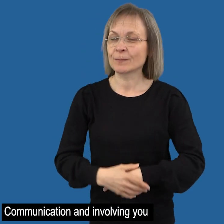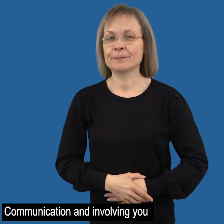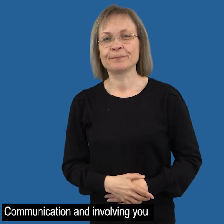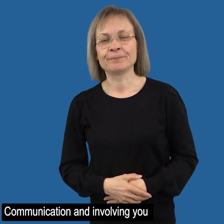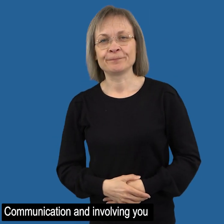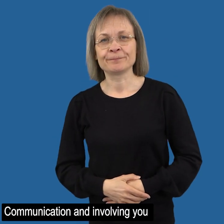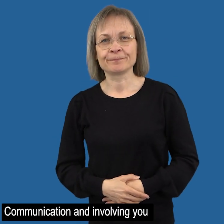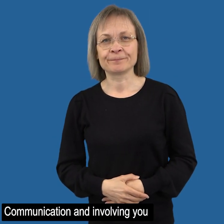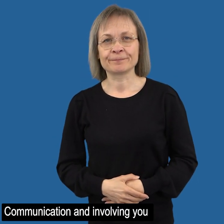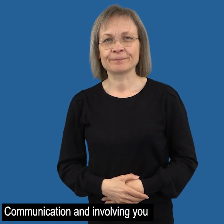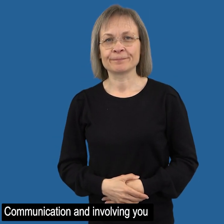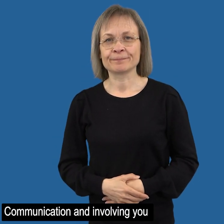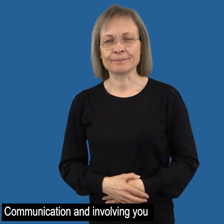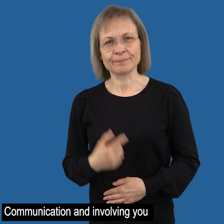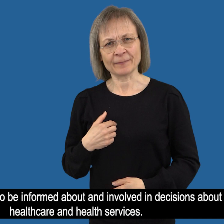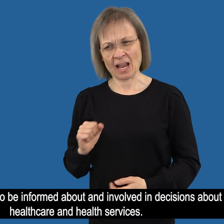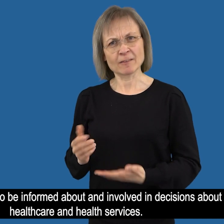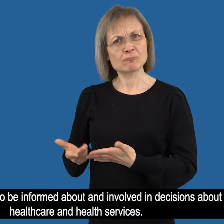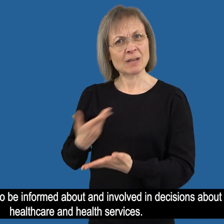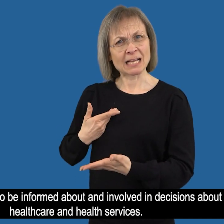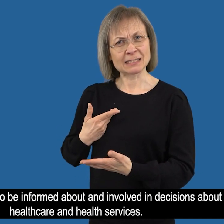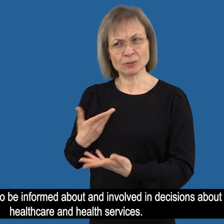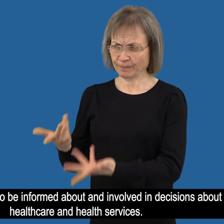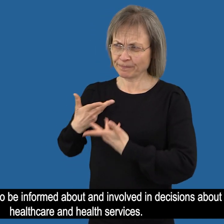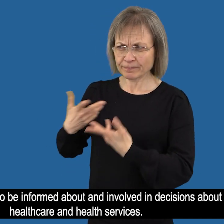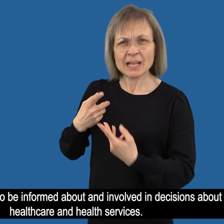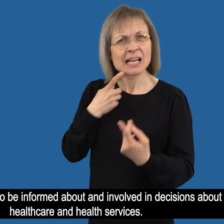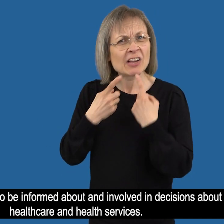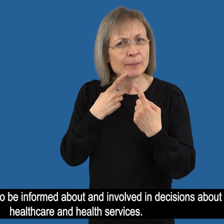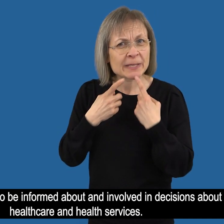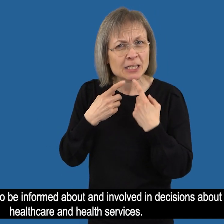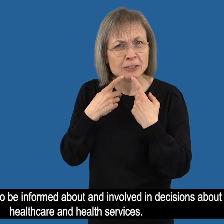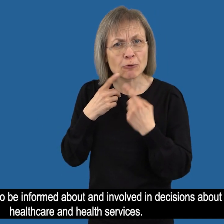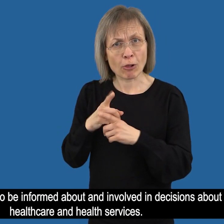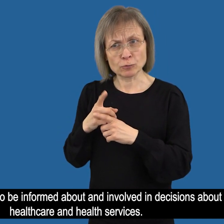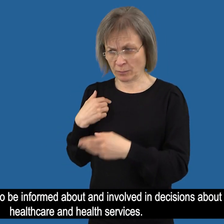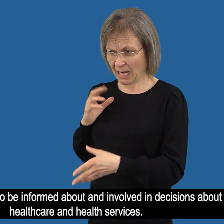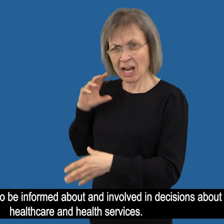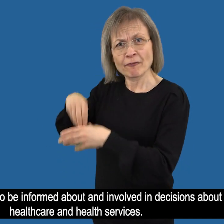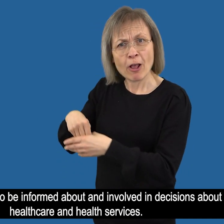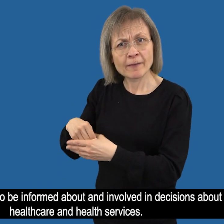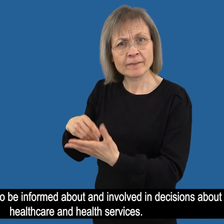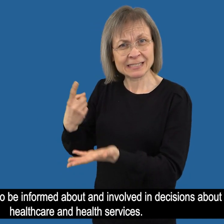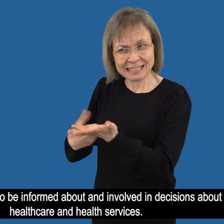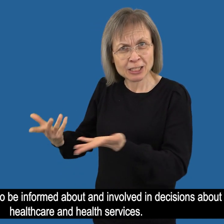Communication and involving you. I have the right to be informed about and involved in decisions about healthcare and